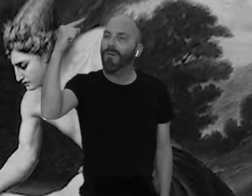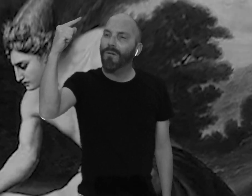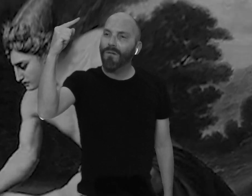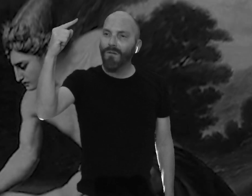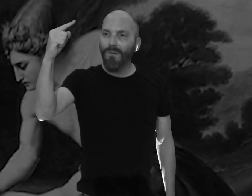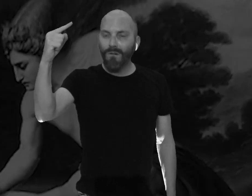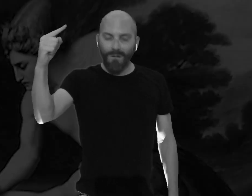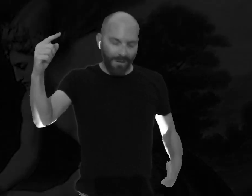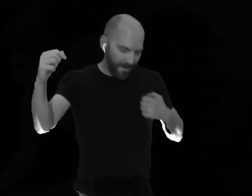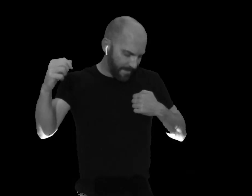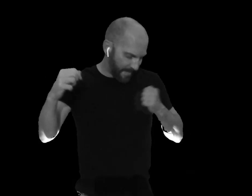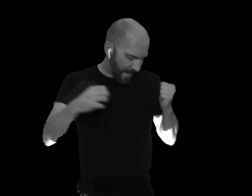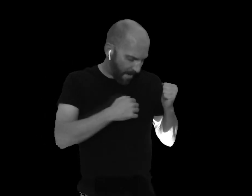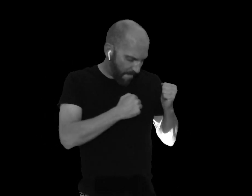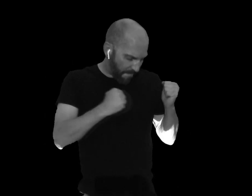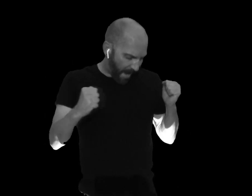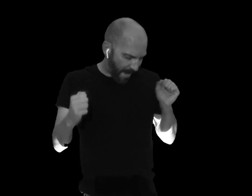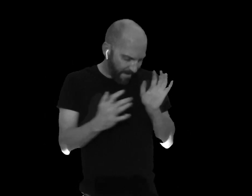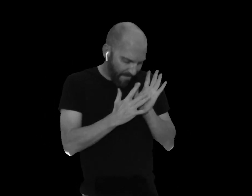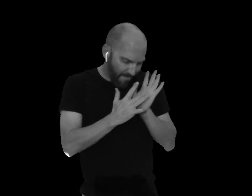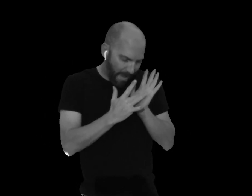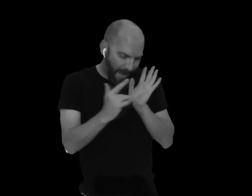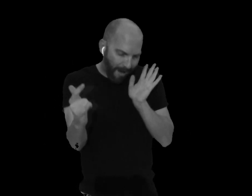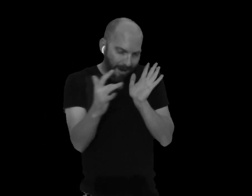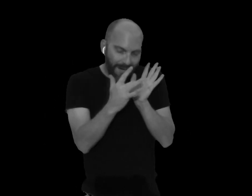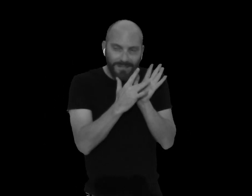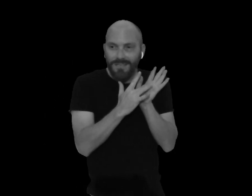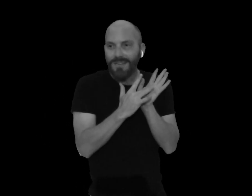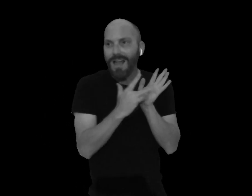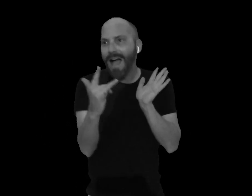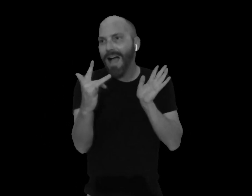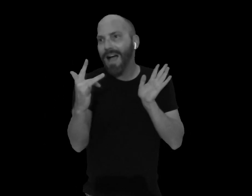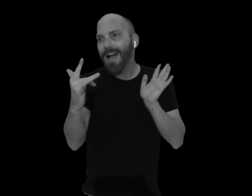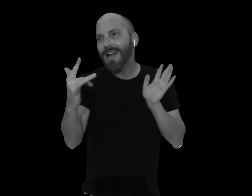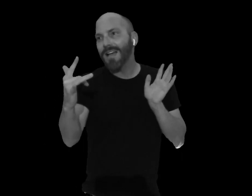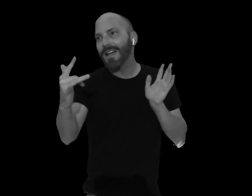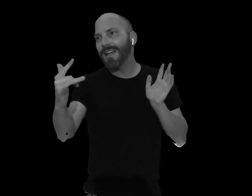waiting for? Take a bite of my heart